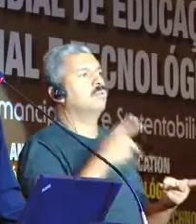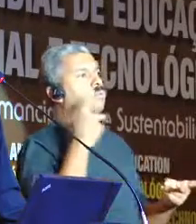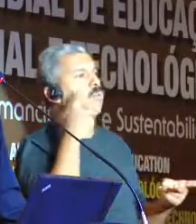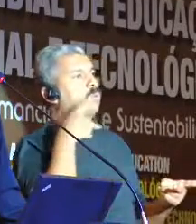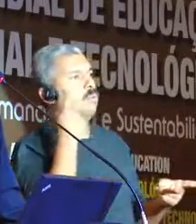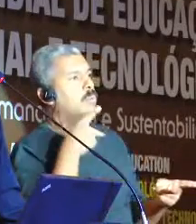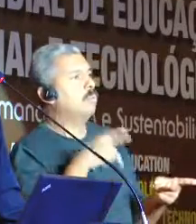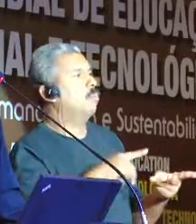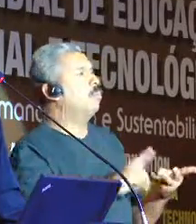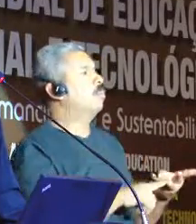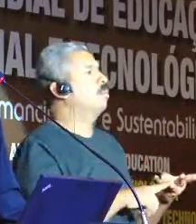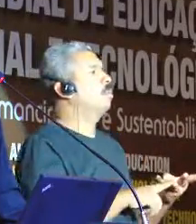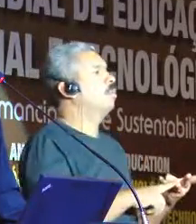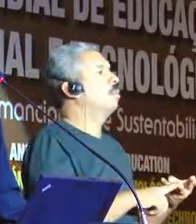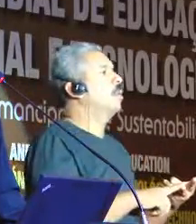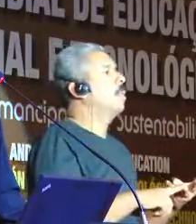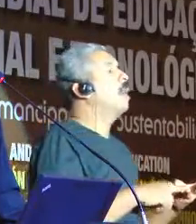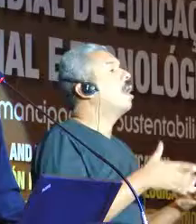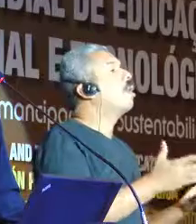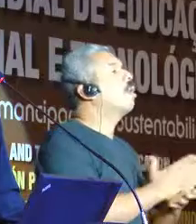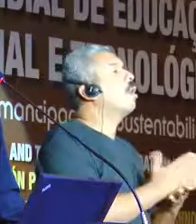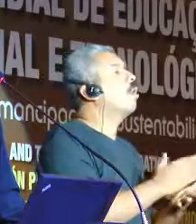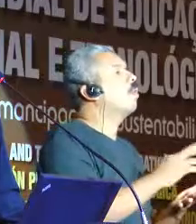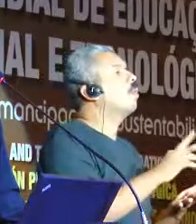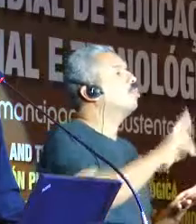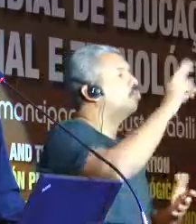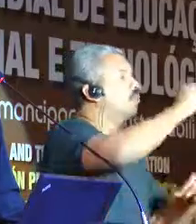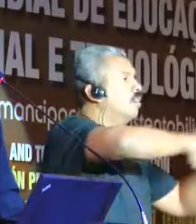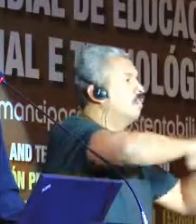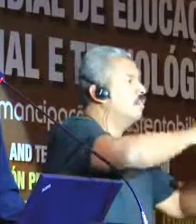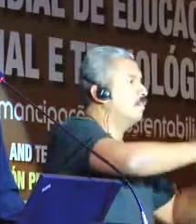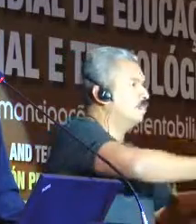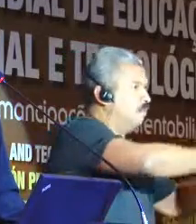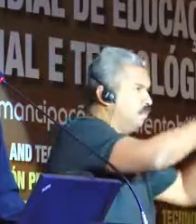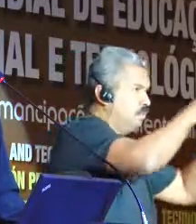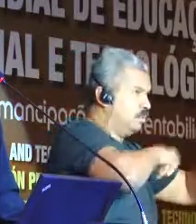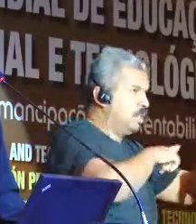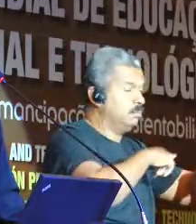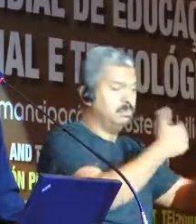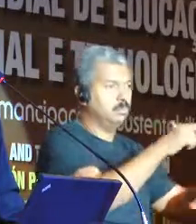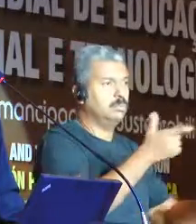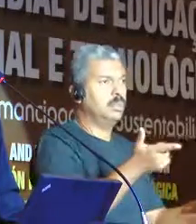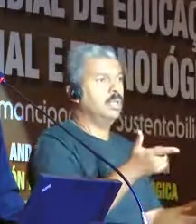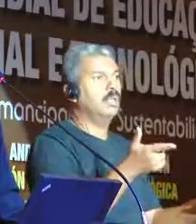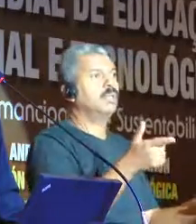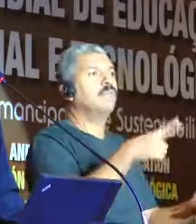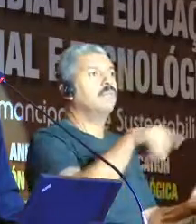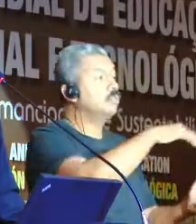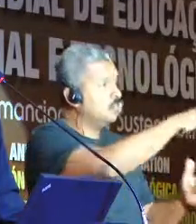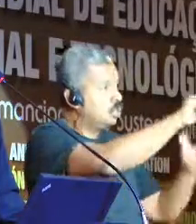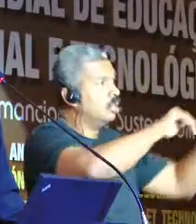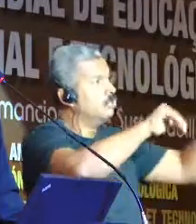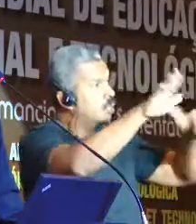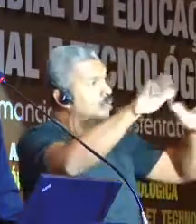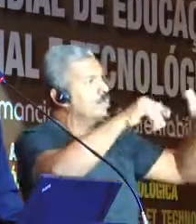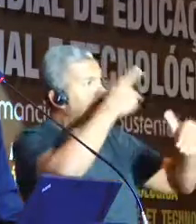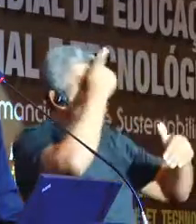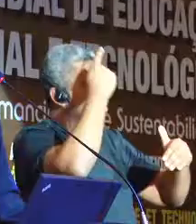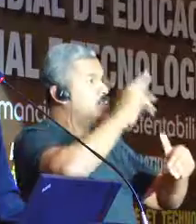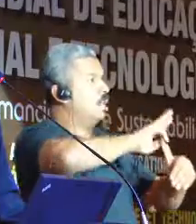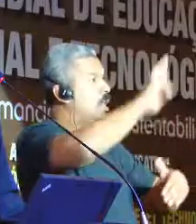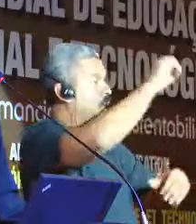But you should have business people here too, giving input and working with you, rolling up their sleeves.